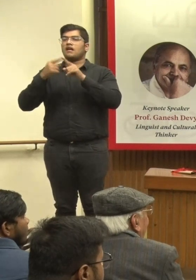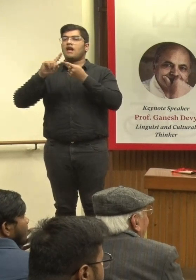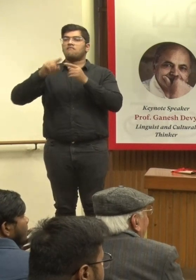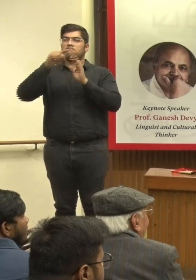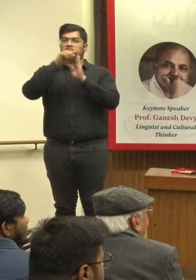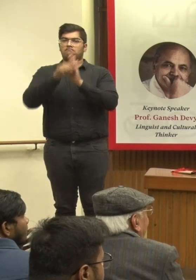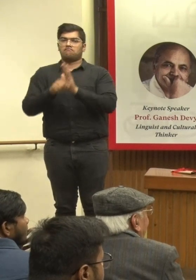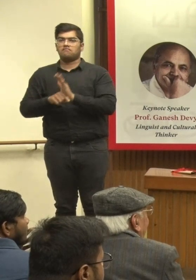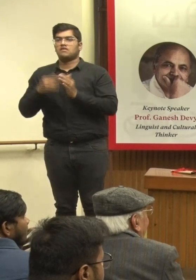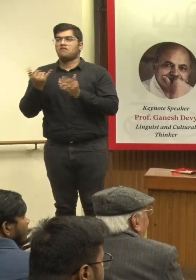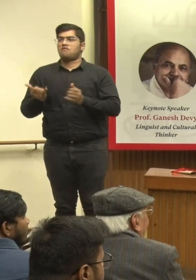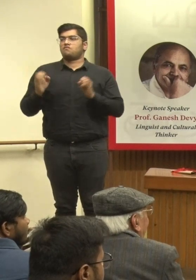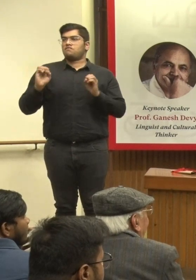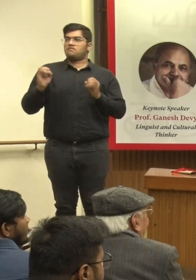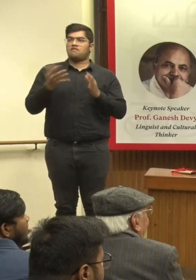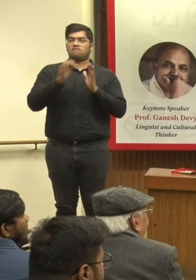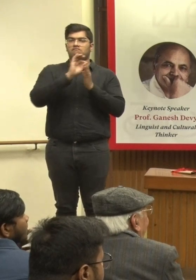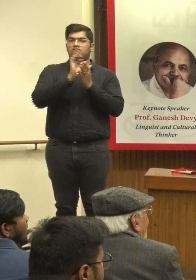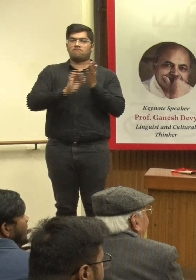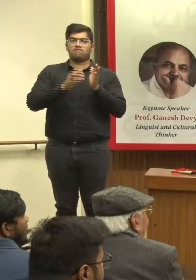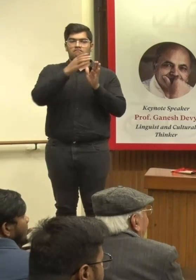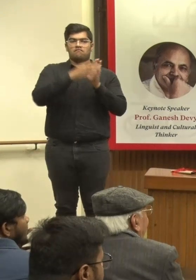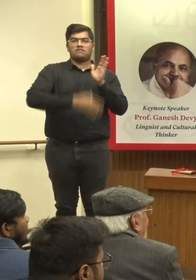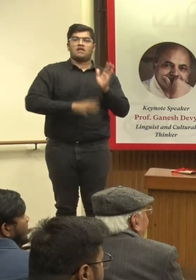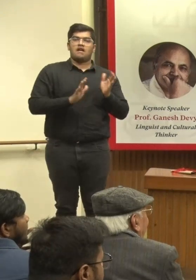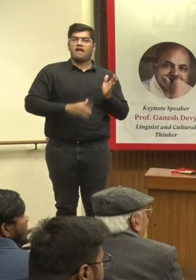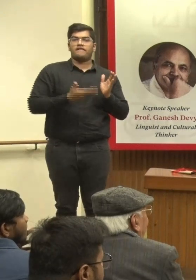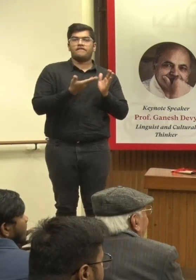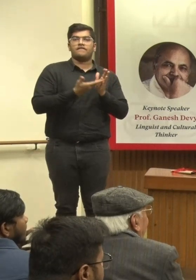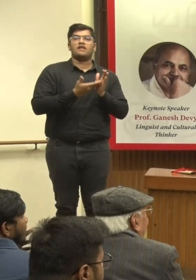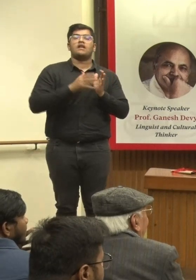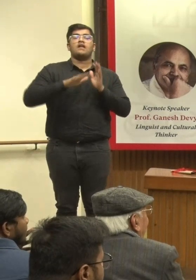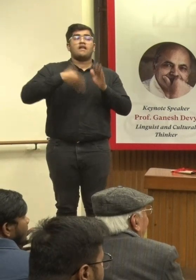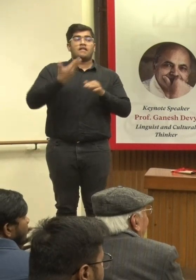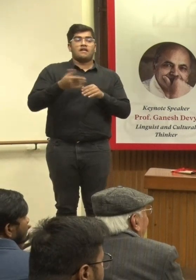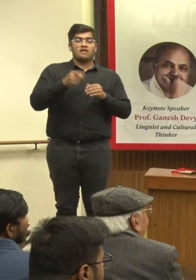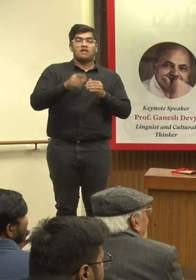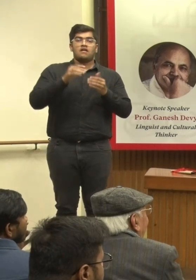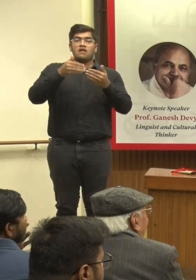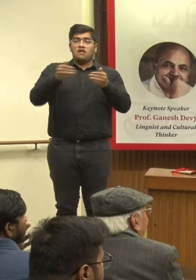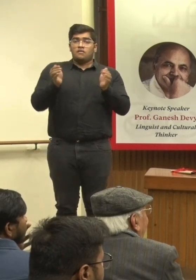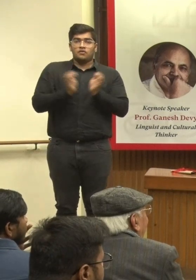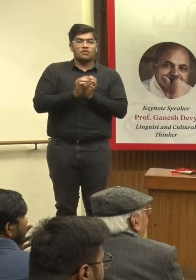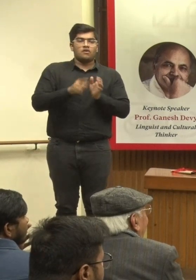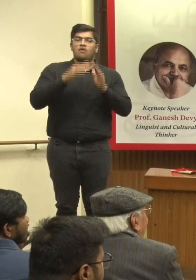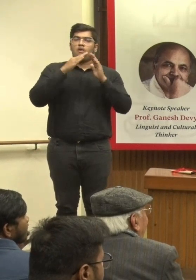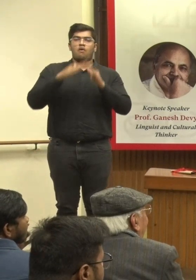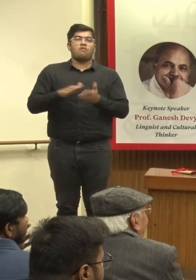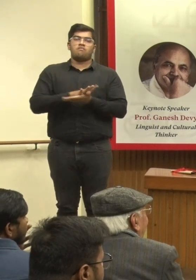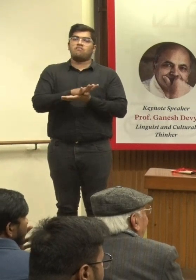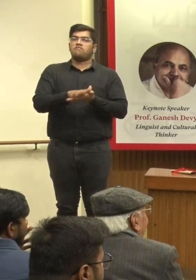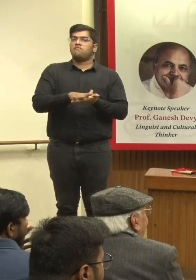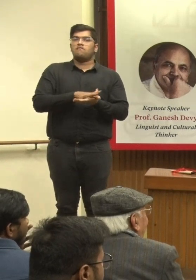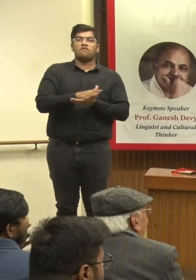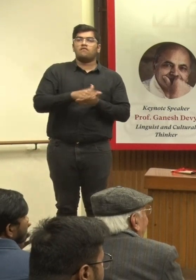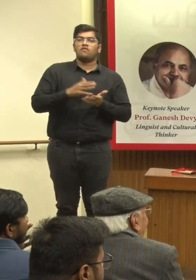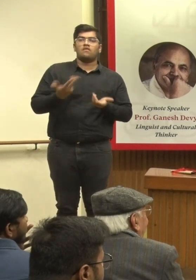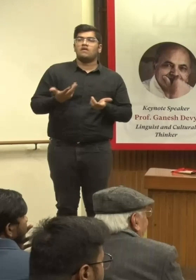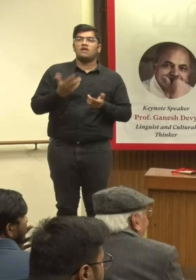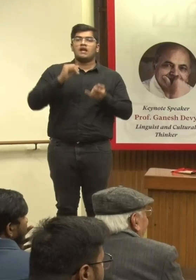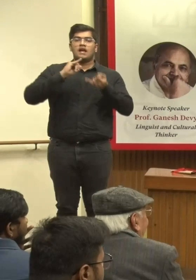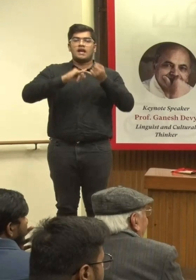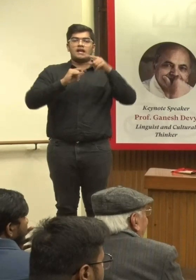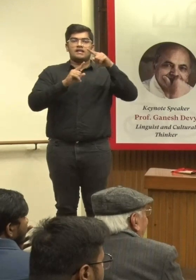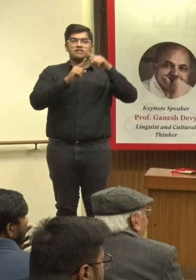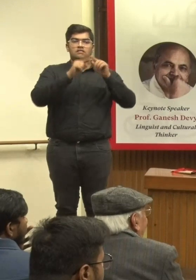up. And therefore these communities had no home either in the list of